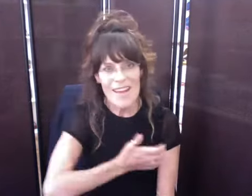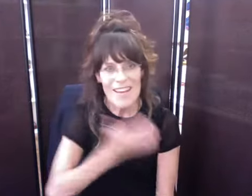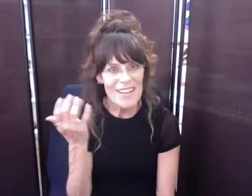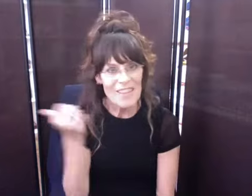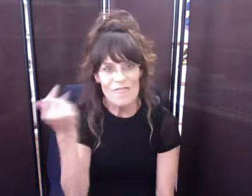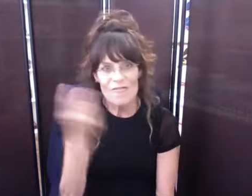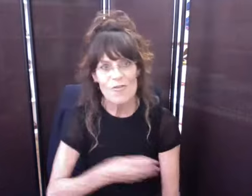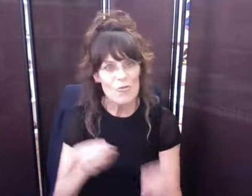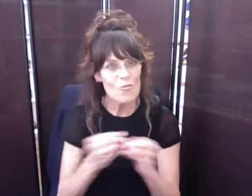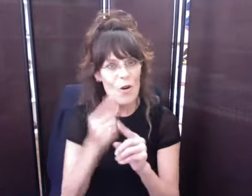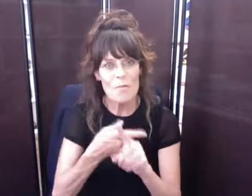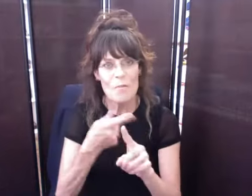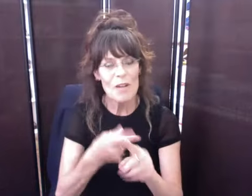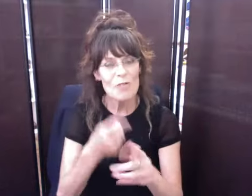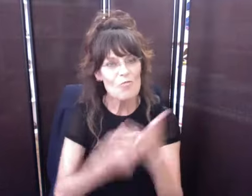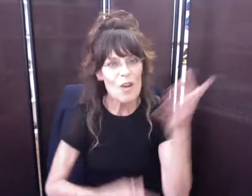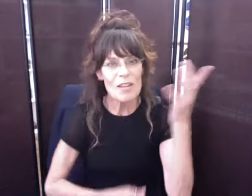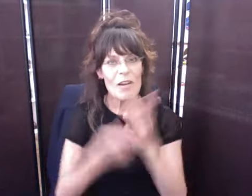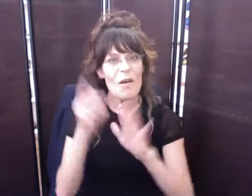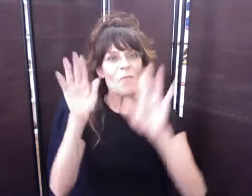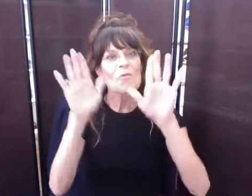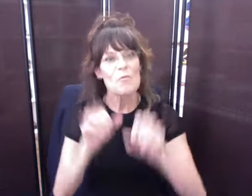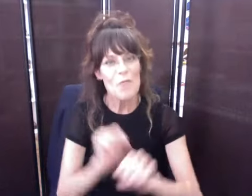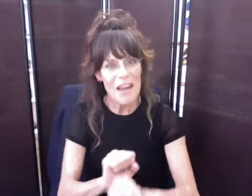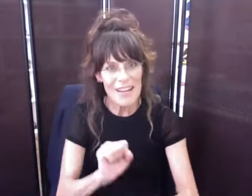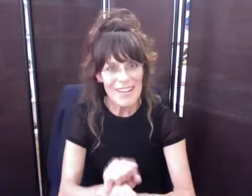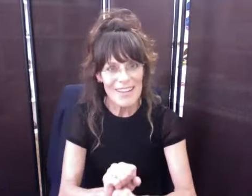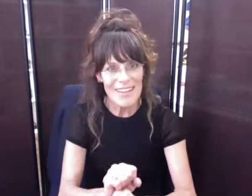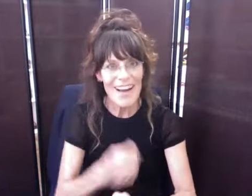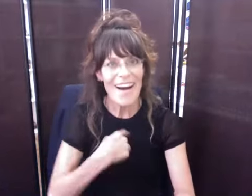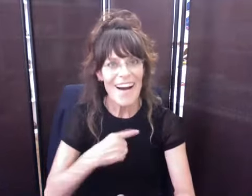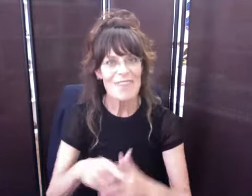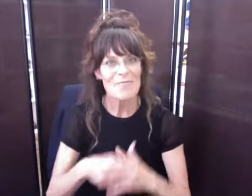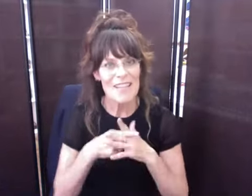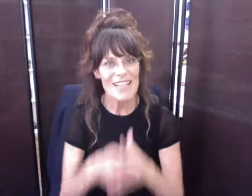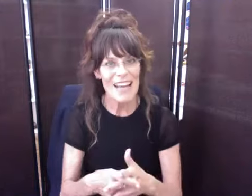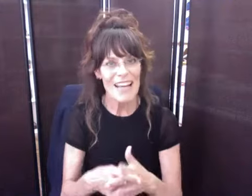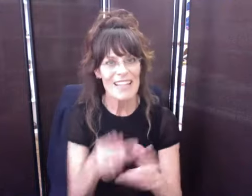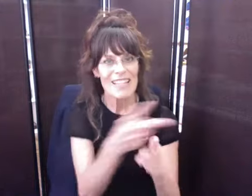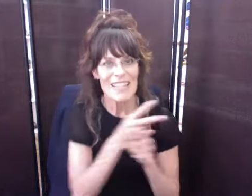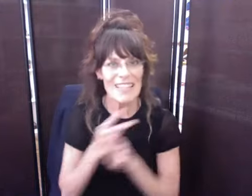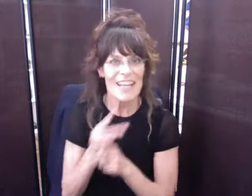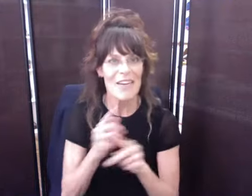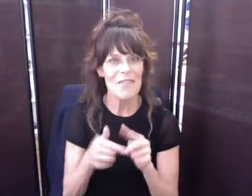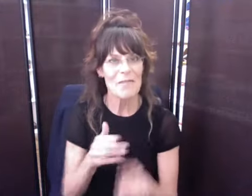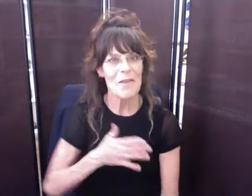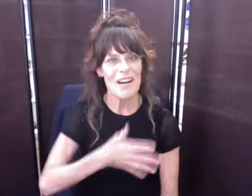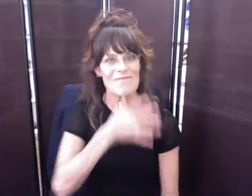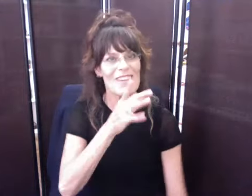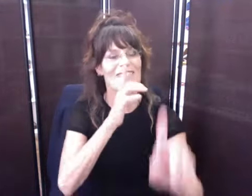what's really miraculous about this process. I actually began to care about the answers she gave me. And before my eyes,